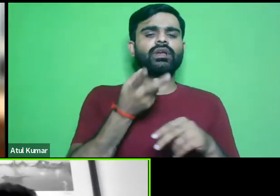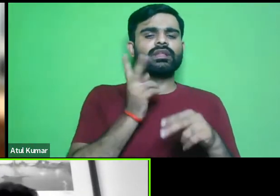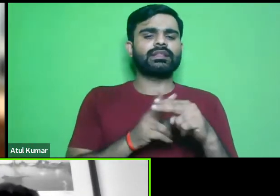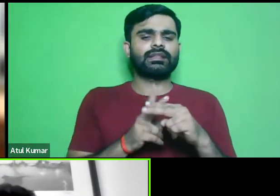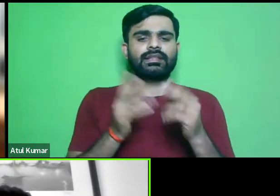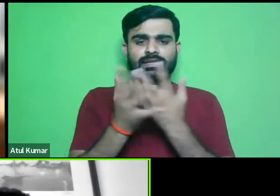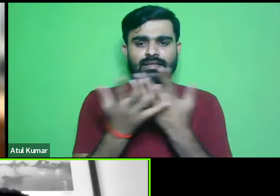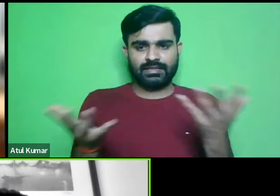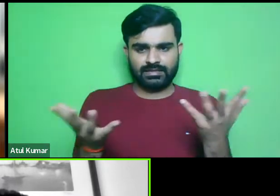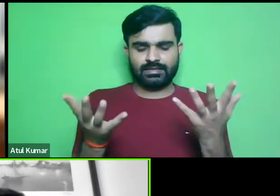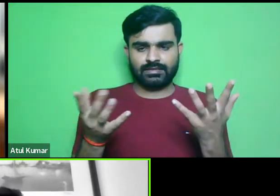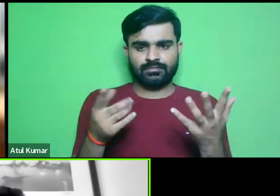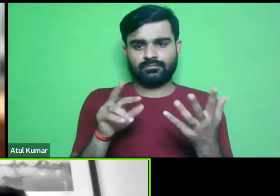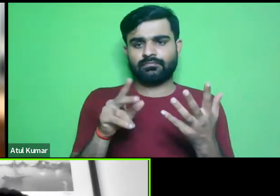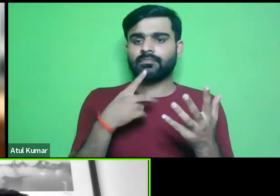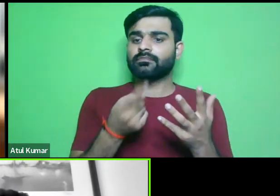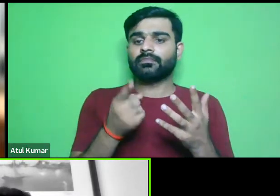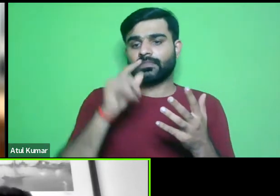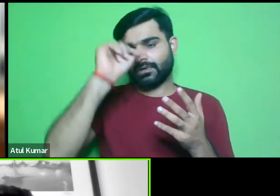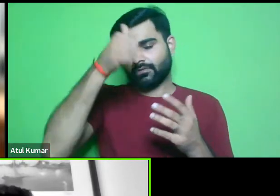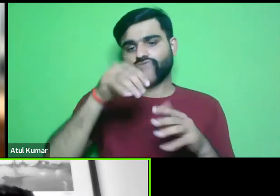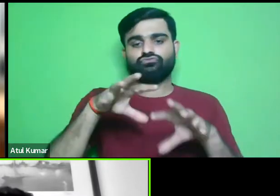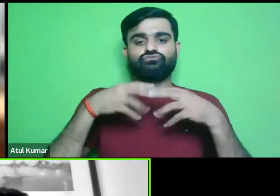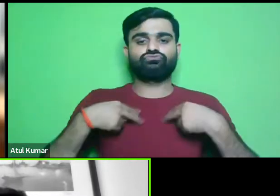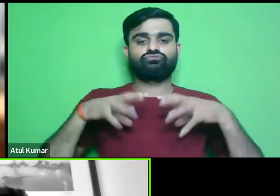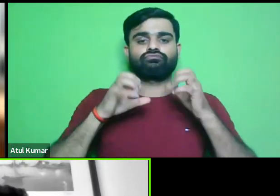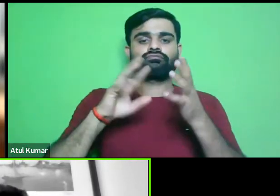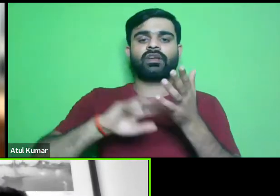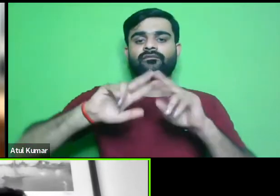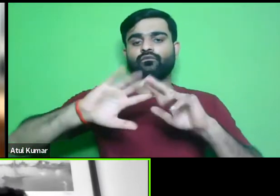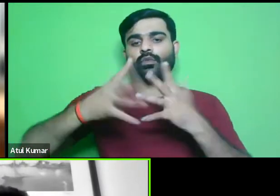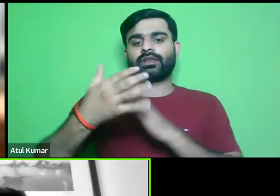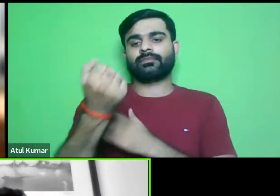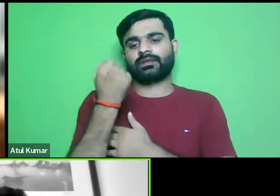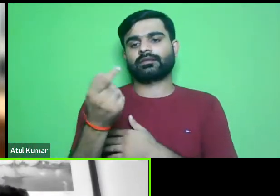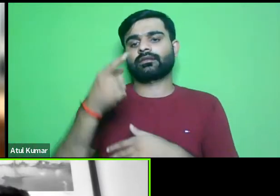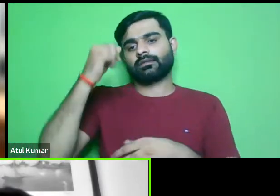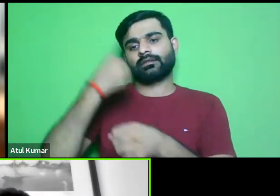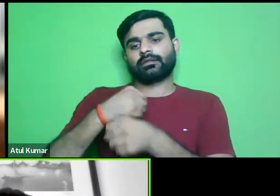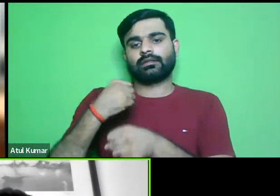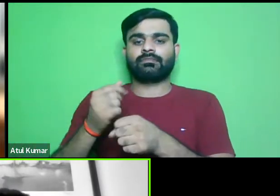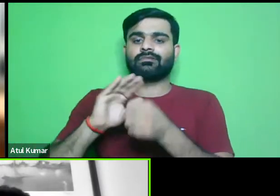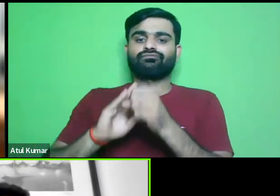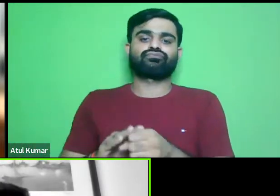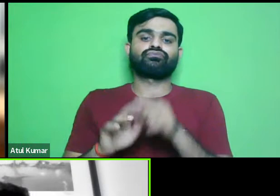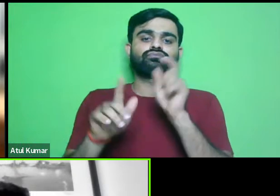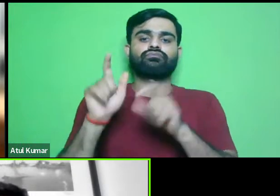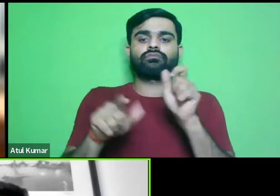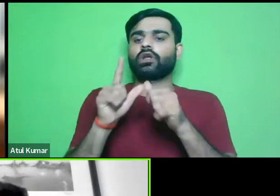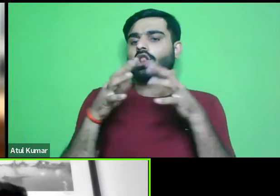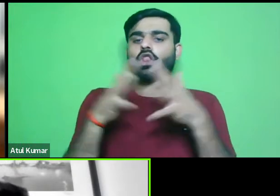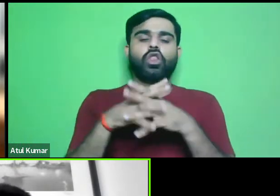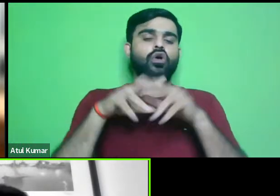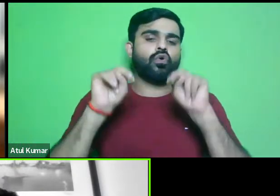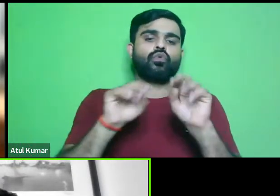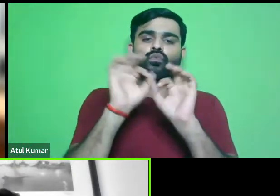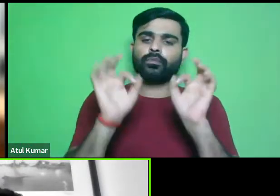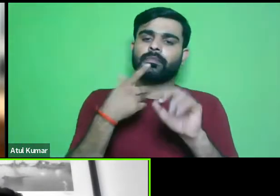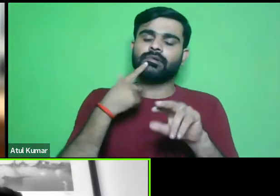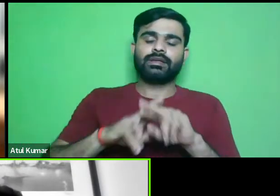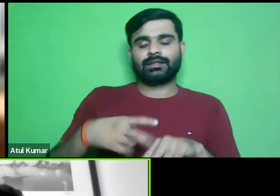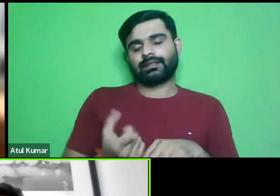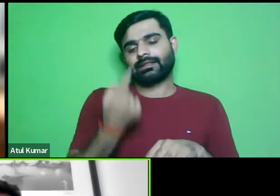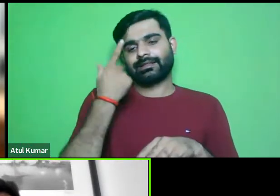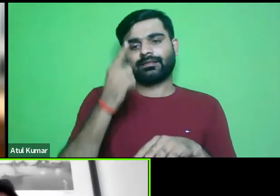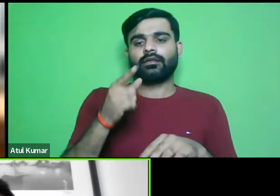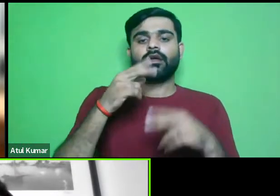like one could argue, right, like the Indian constitution contains fundamental rights. One of them is that the government can't discriminate people. So you don't need a law for AI, because if you're discriminating, you can just take the